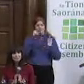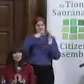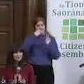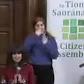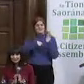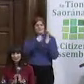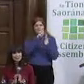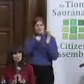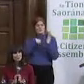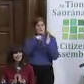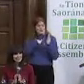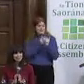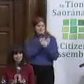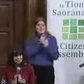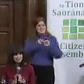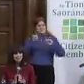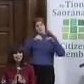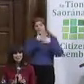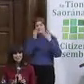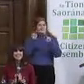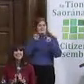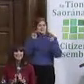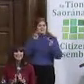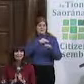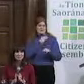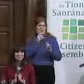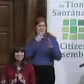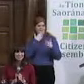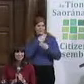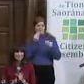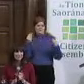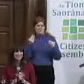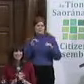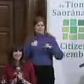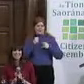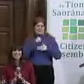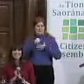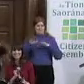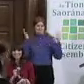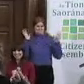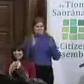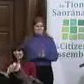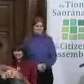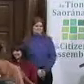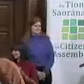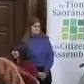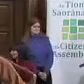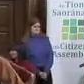report to as many people as possible, please. Thank you so much. Enjoy the rest of your day.